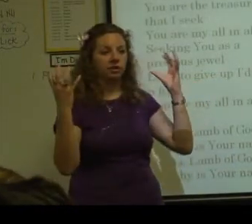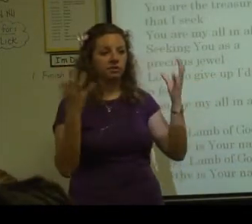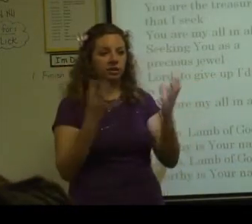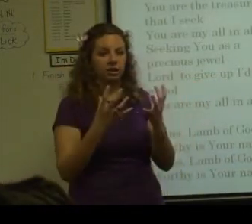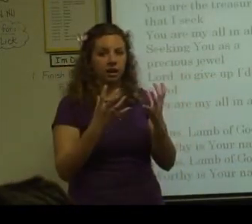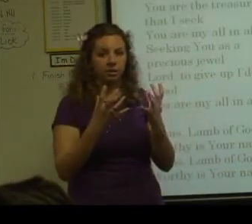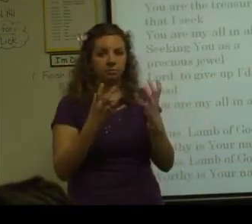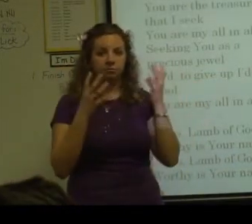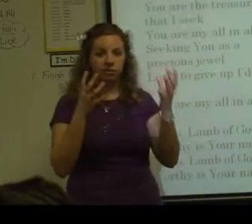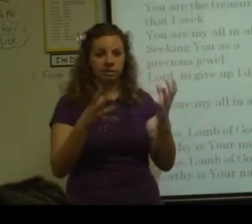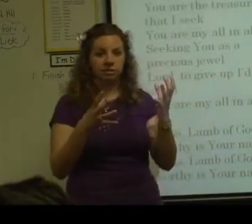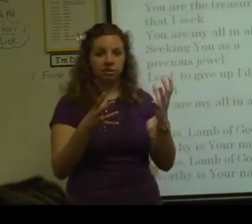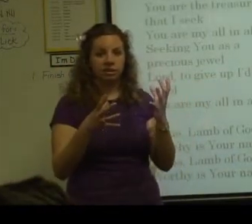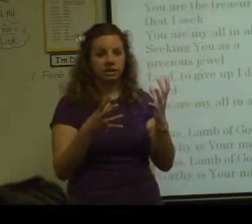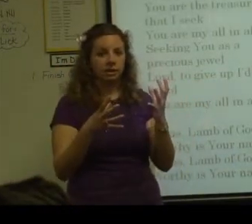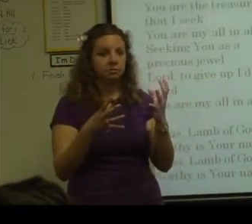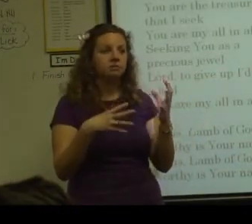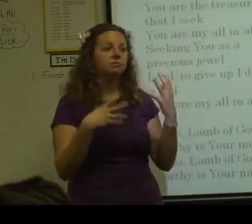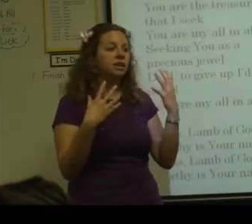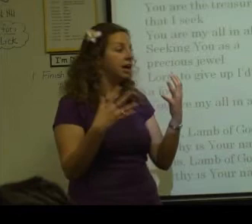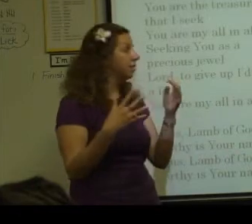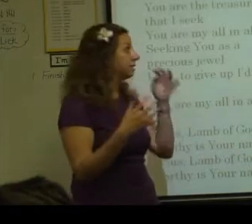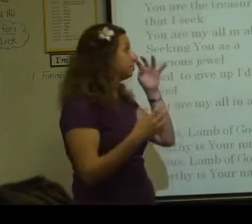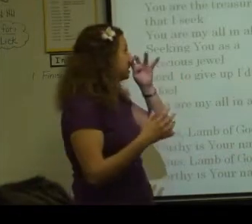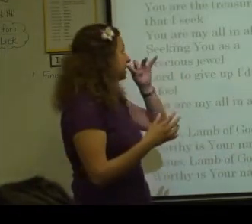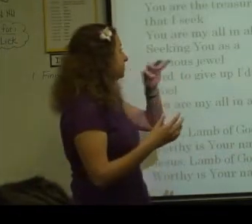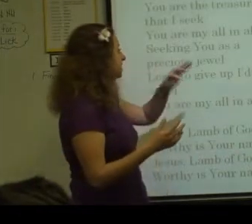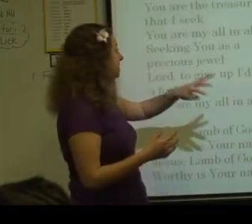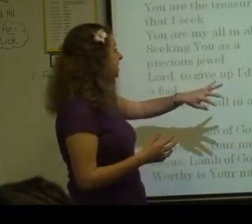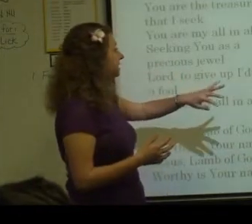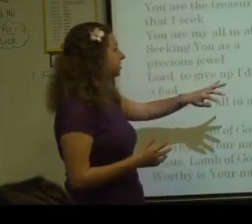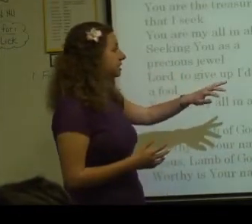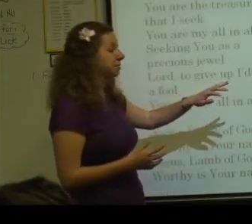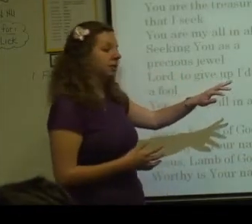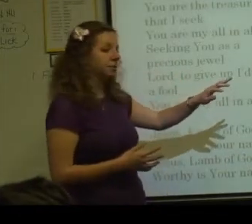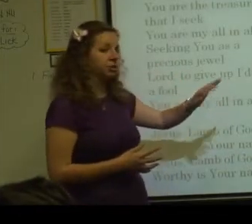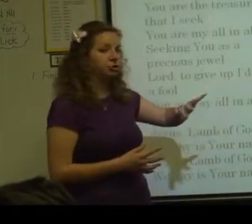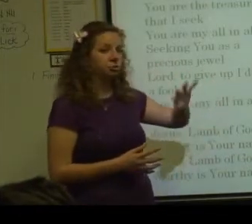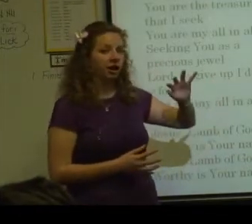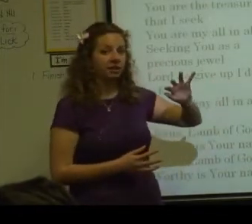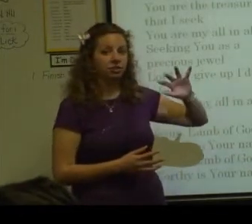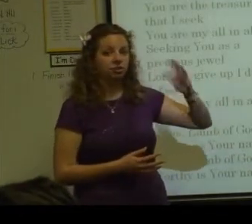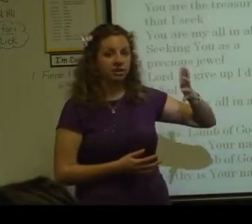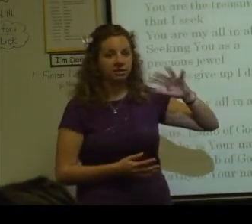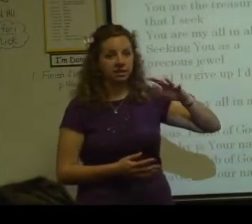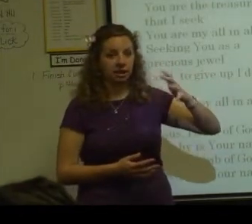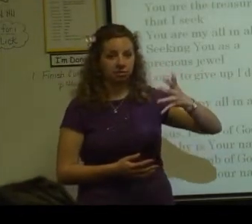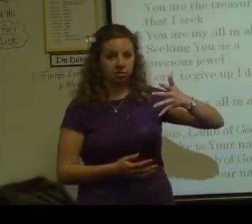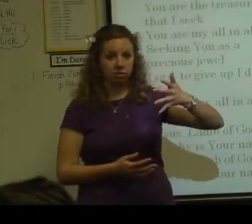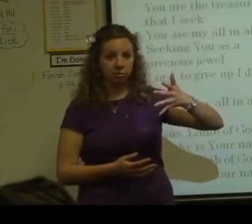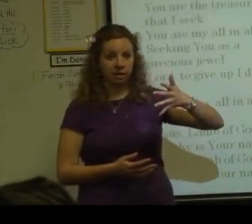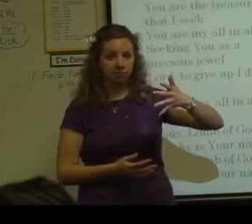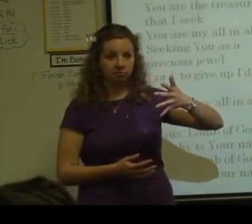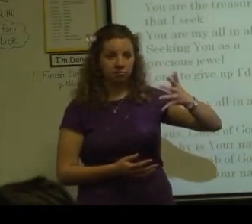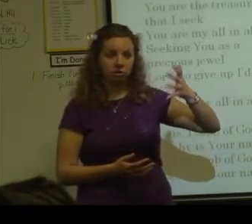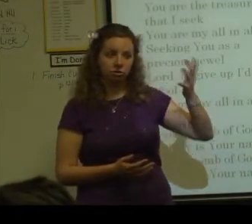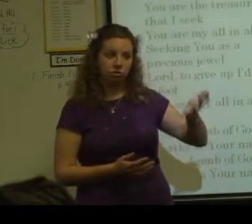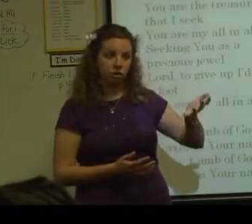way of phrasing the concept. And then, but some of the things at the same time, then you will have to translate out a little bit.